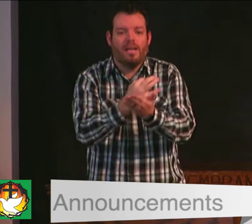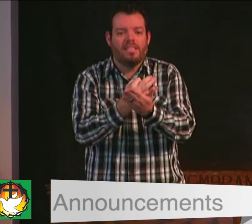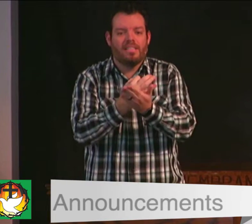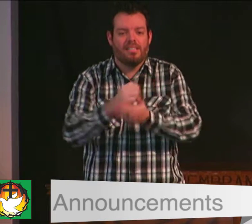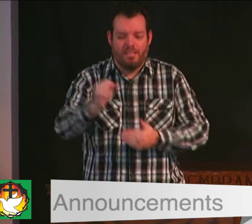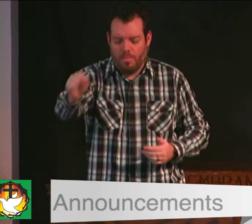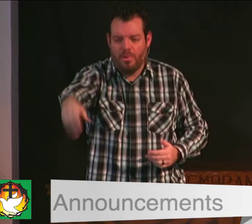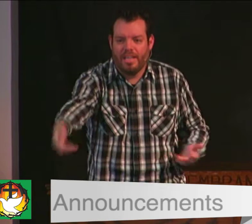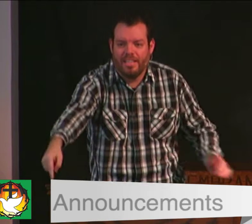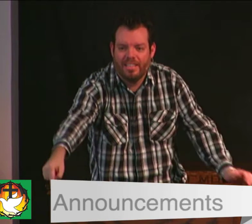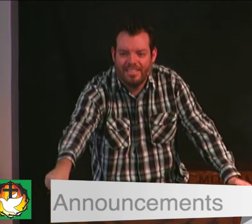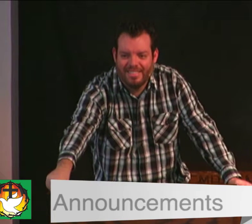coins, you can put it in here.